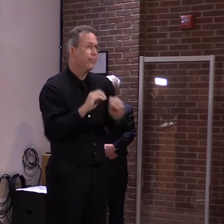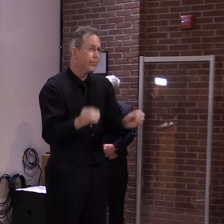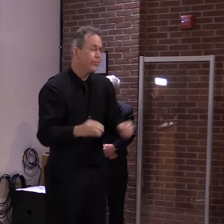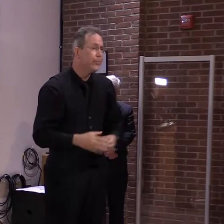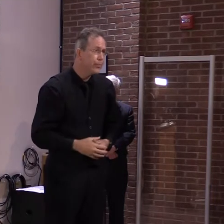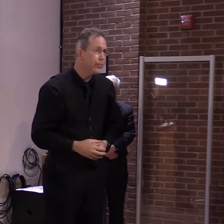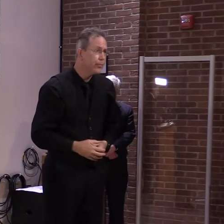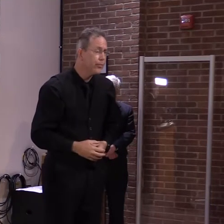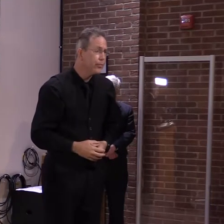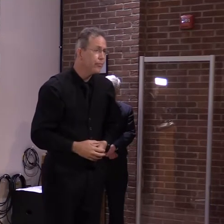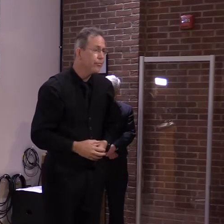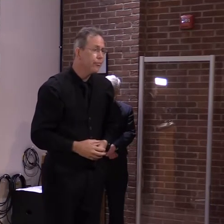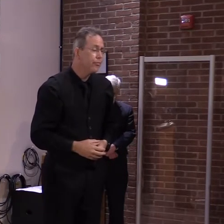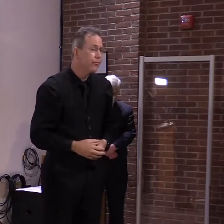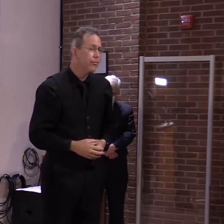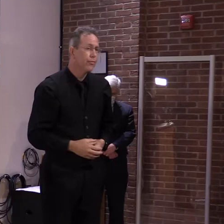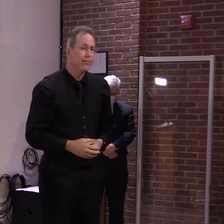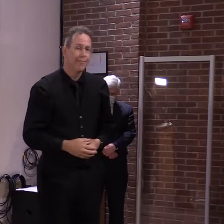All right, great, thank you.